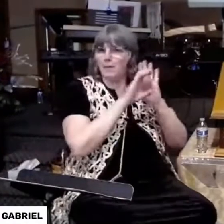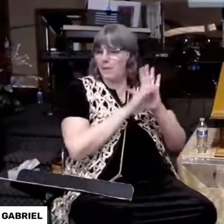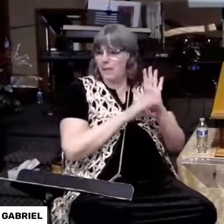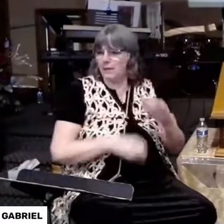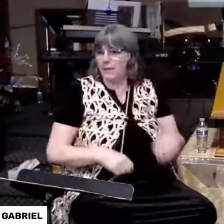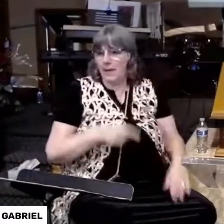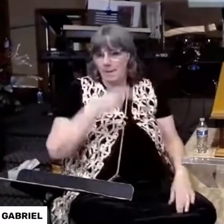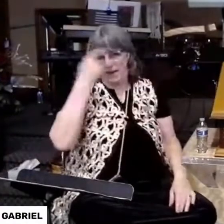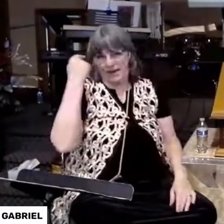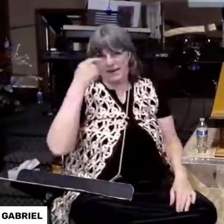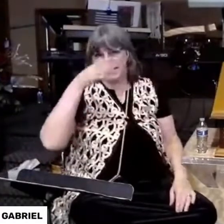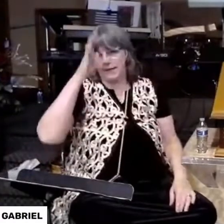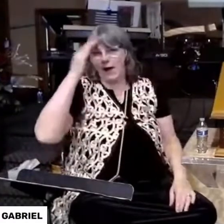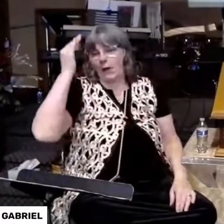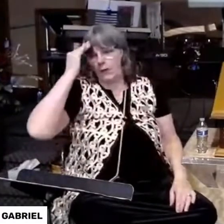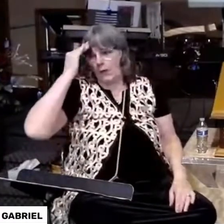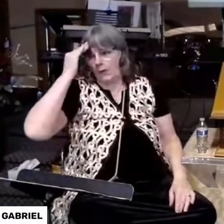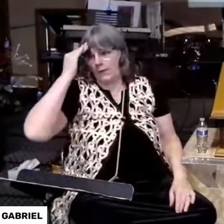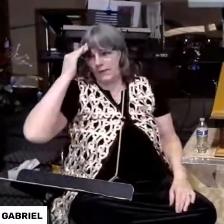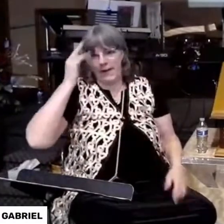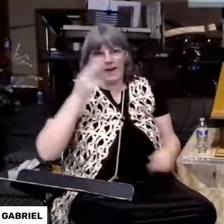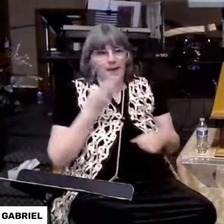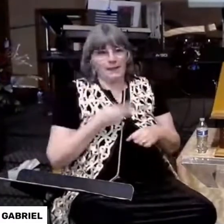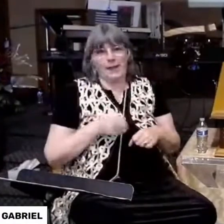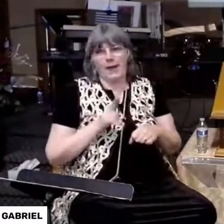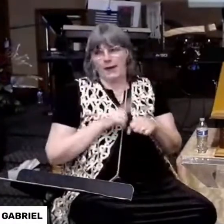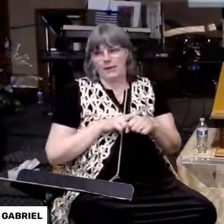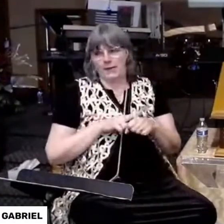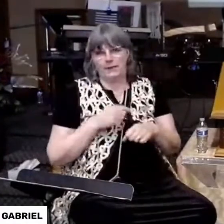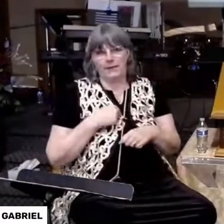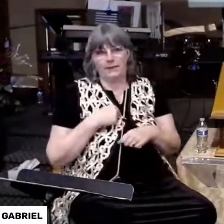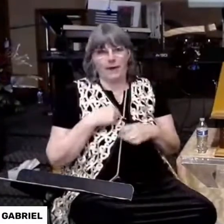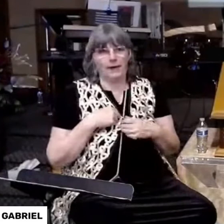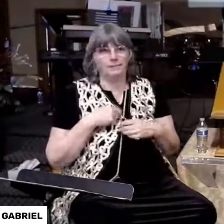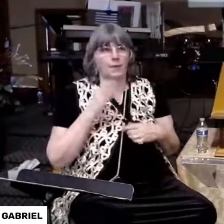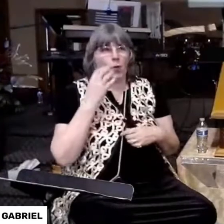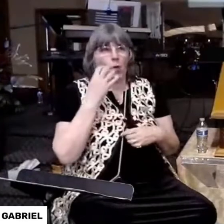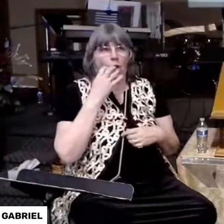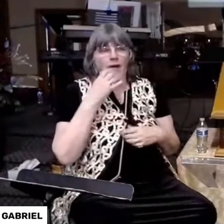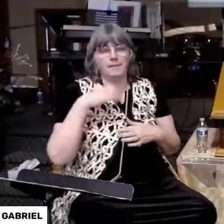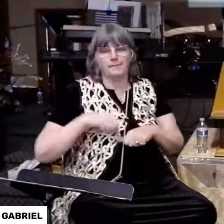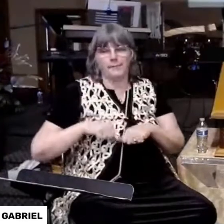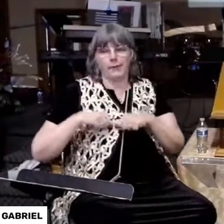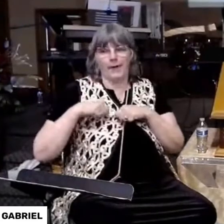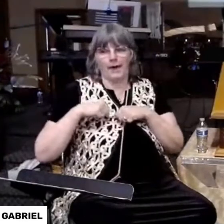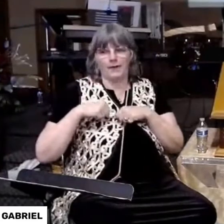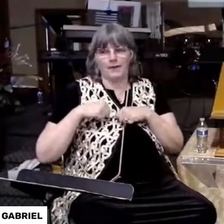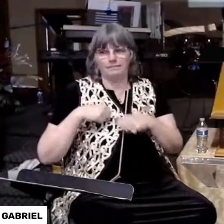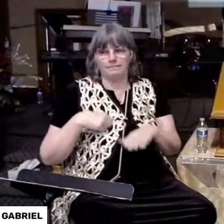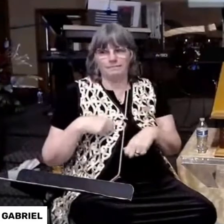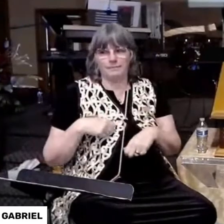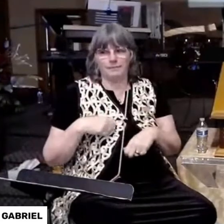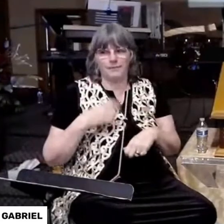knows the nature of our selfish, wicked, and proud hearts.